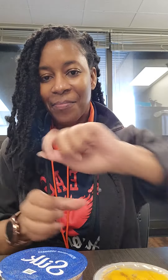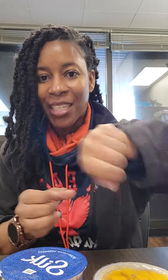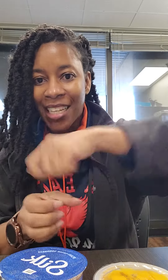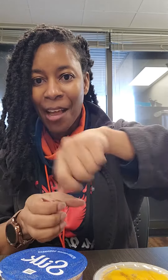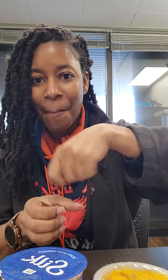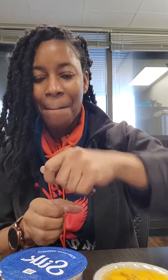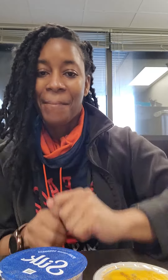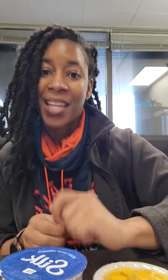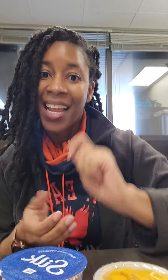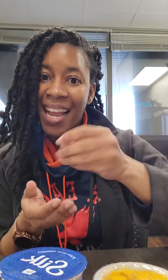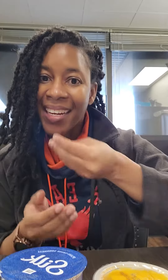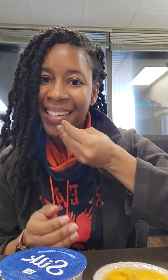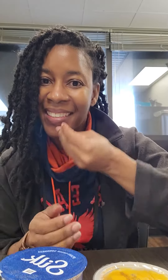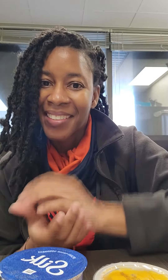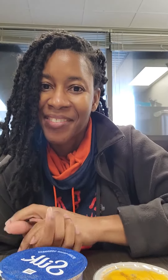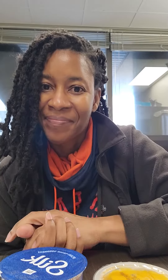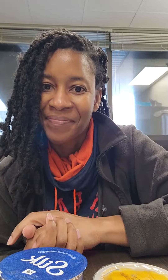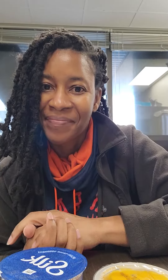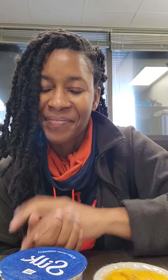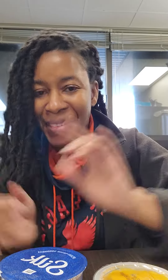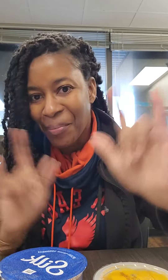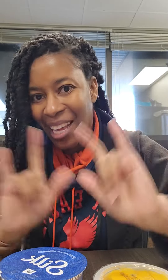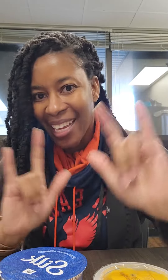mix it up, and eat. Bye. Bye.